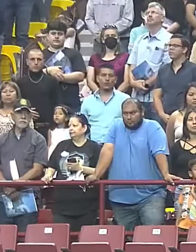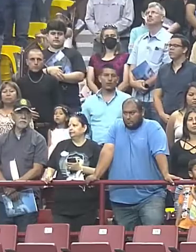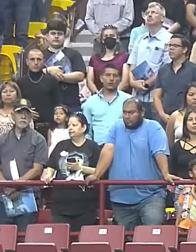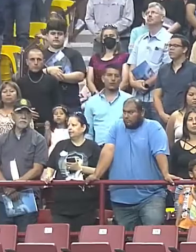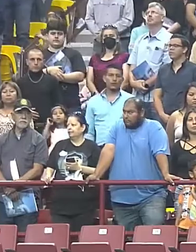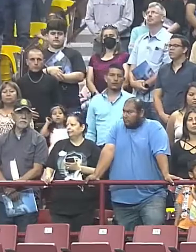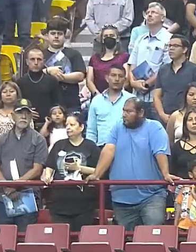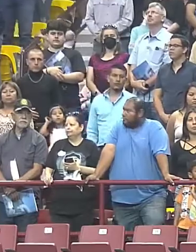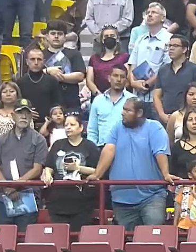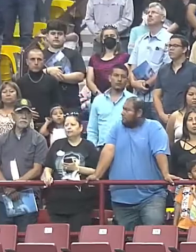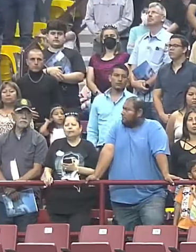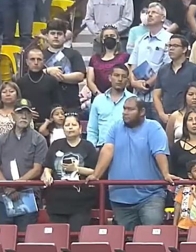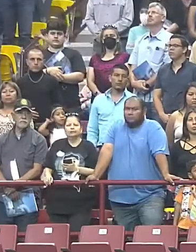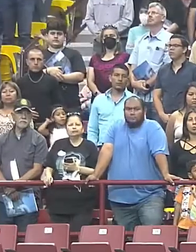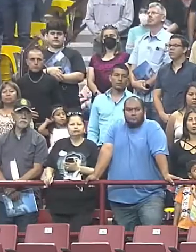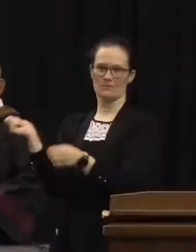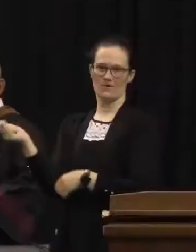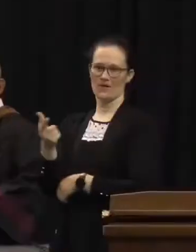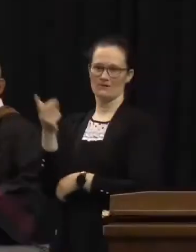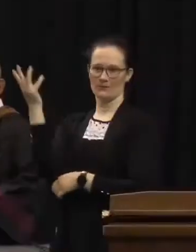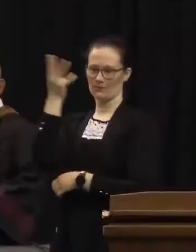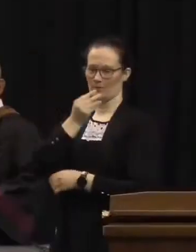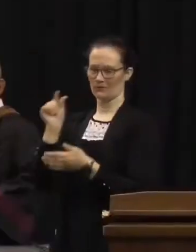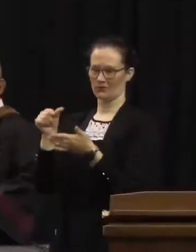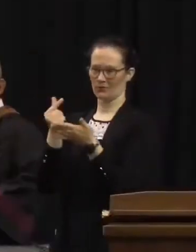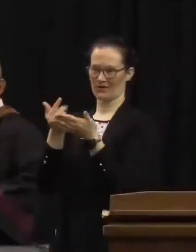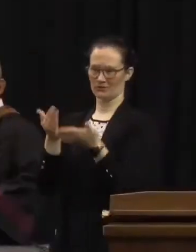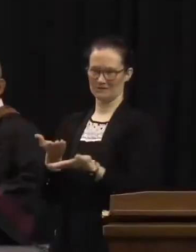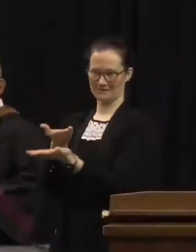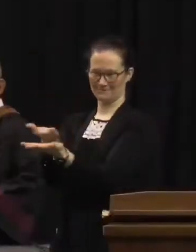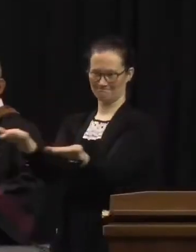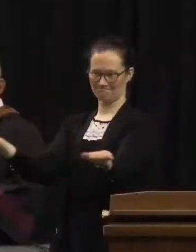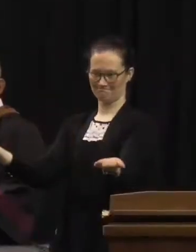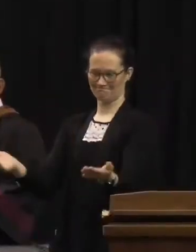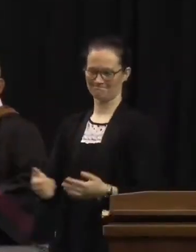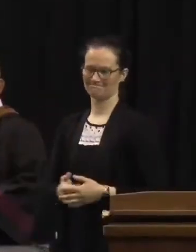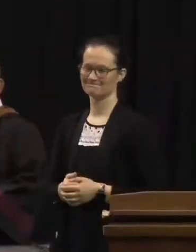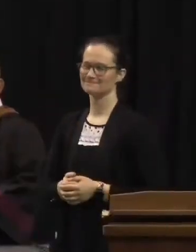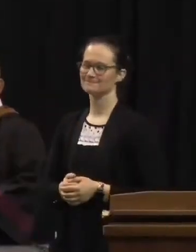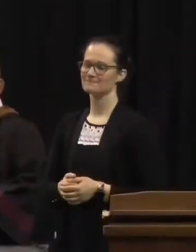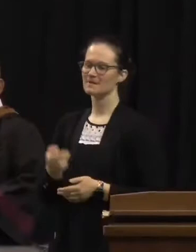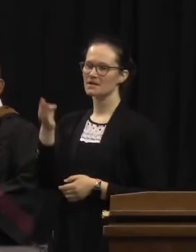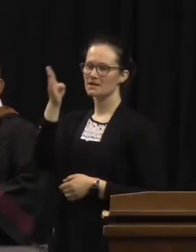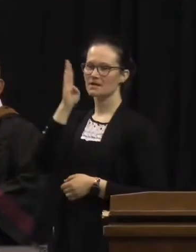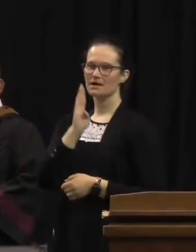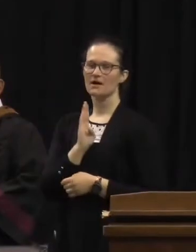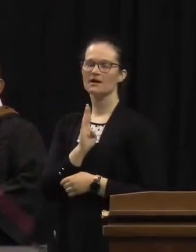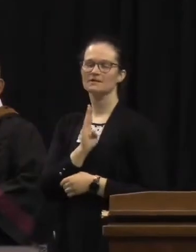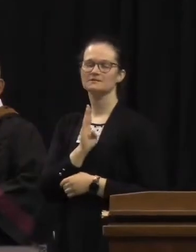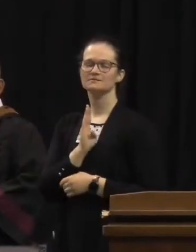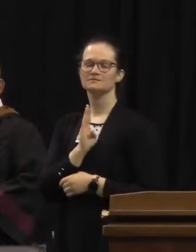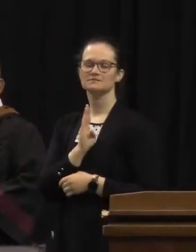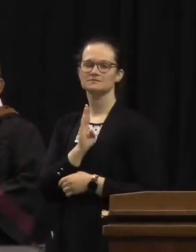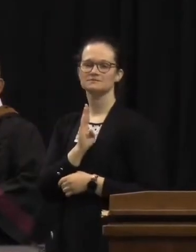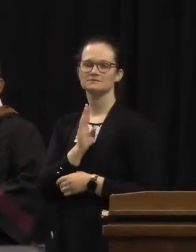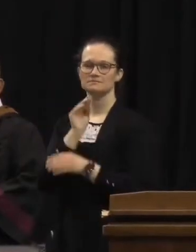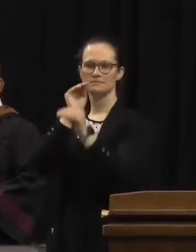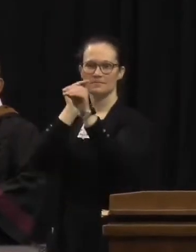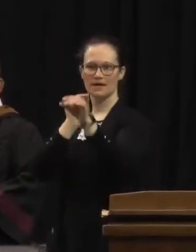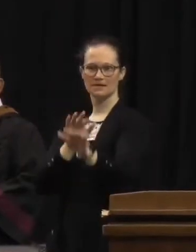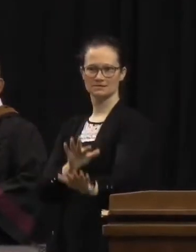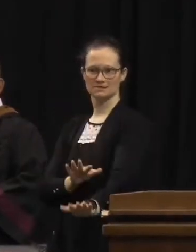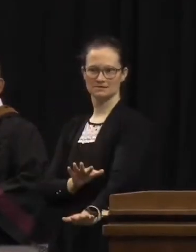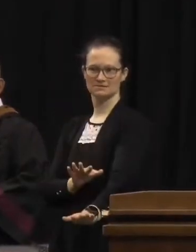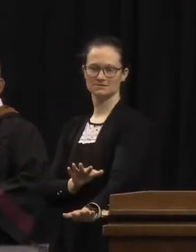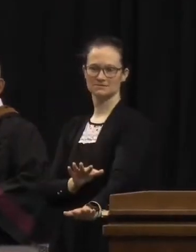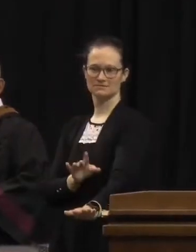Congratulations to all of these beautiful graduates here. May God's rich and mighty blessings be